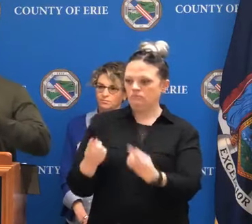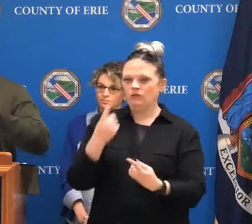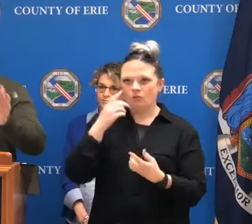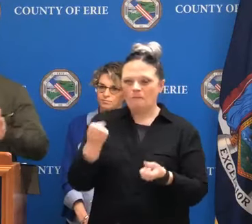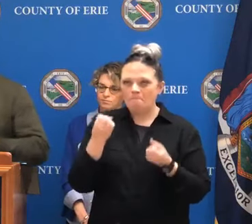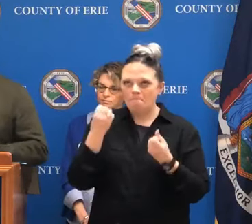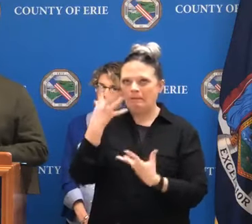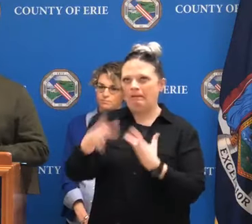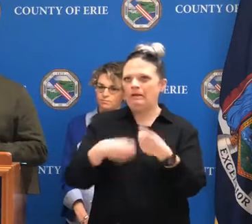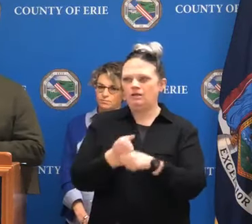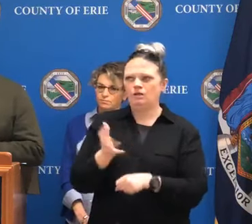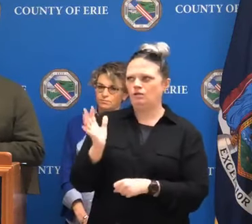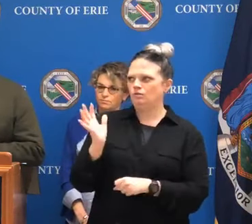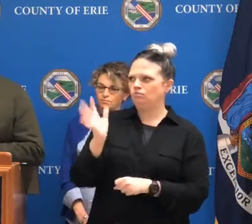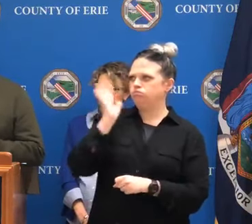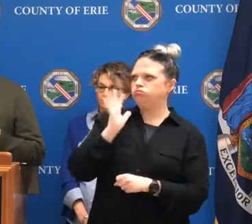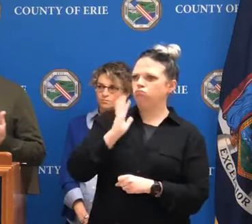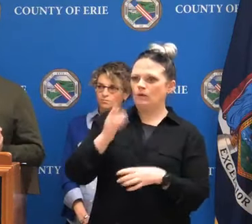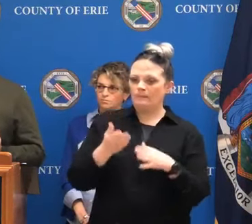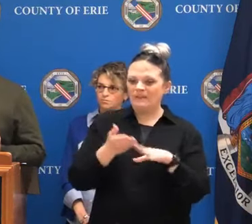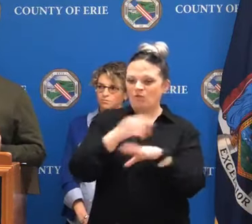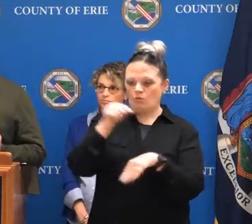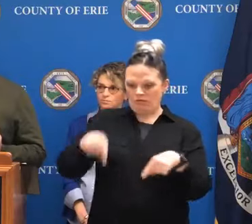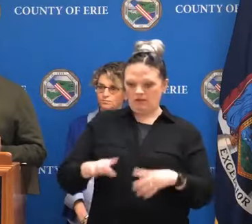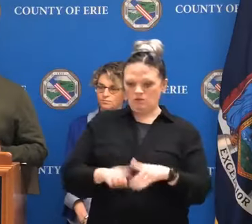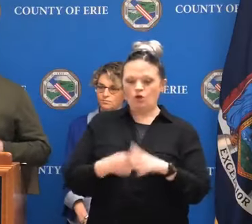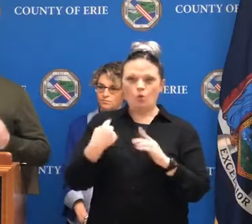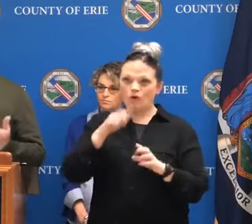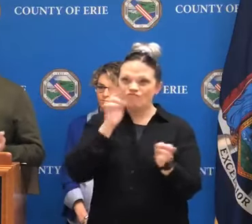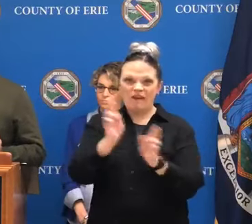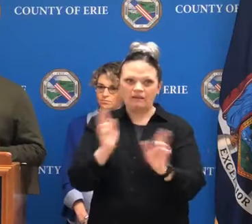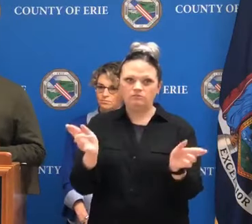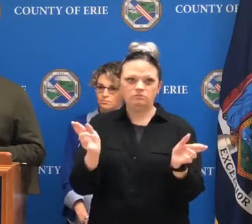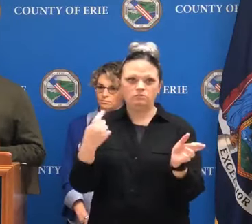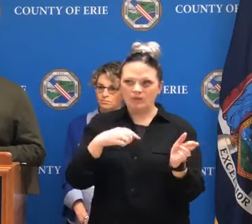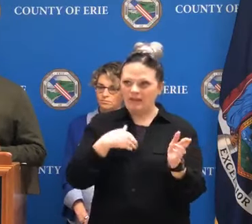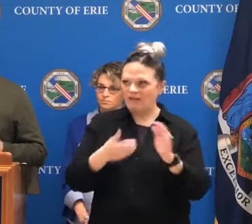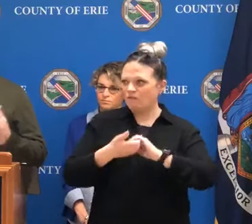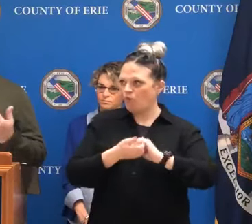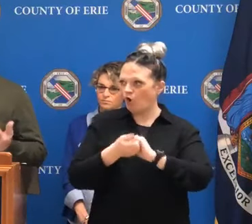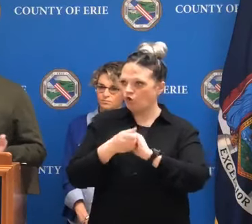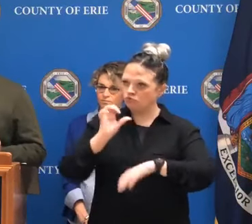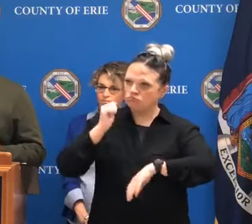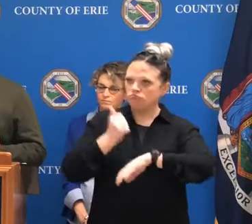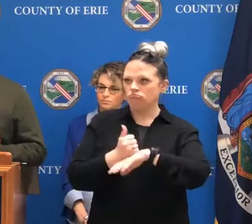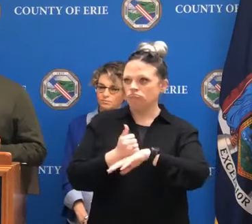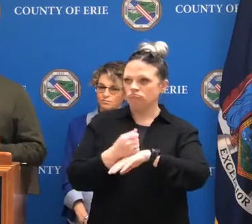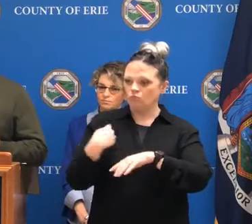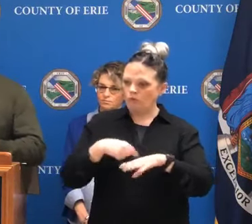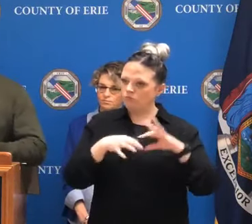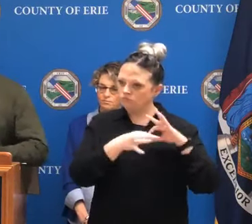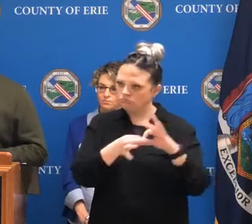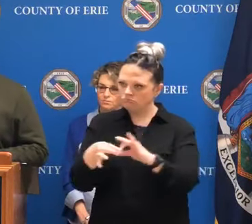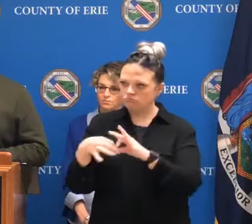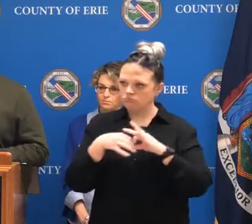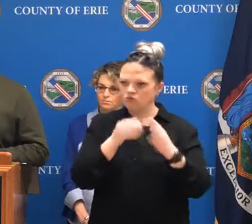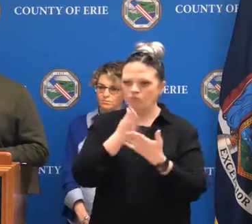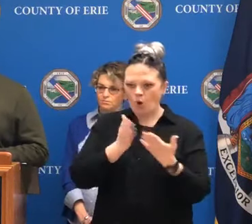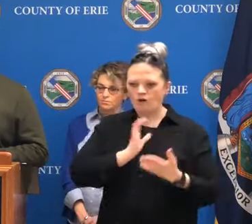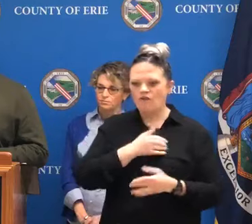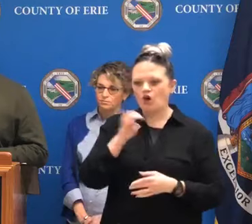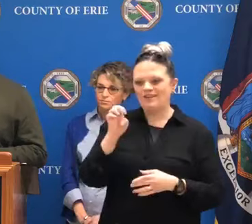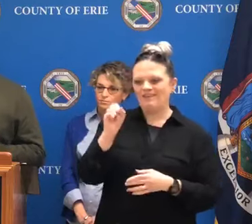many years before this rolled out. We are ready to go. We have those partnerships in place. We have the cooperation. As part of our